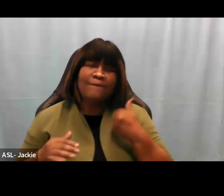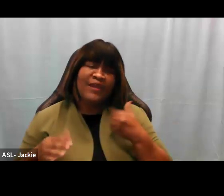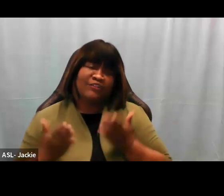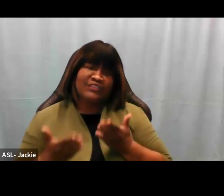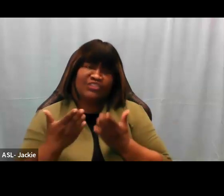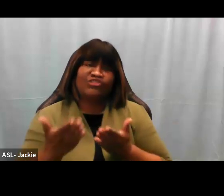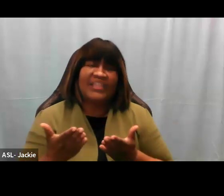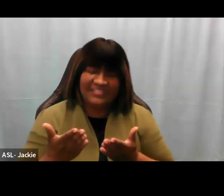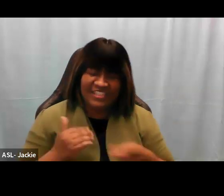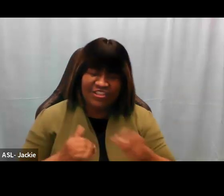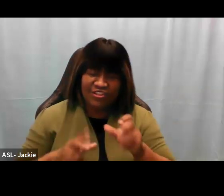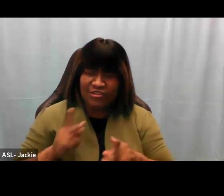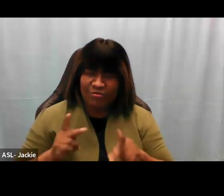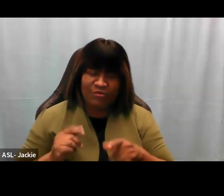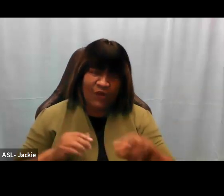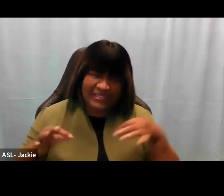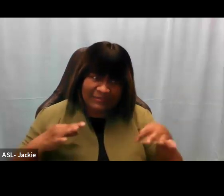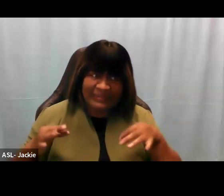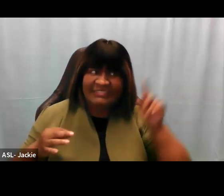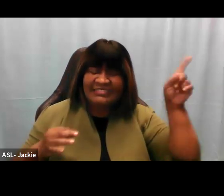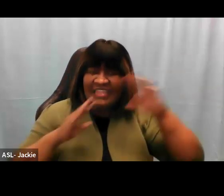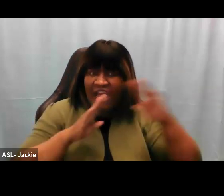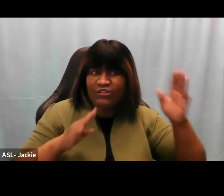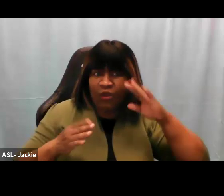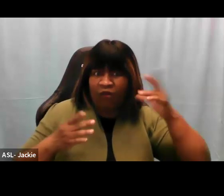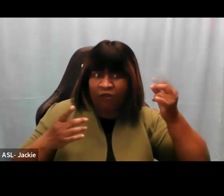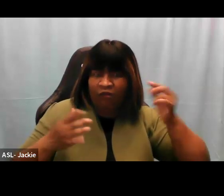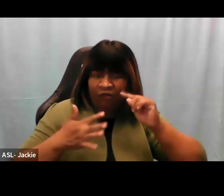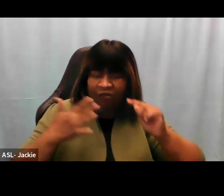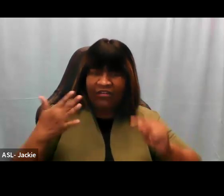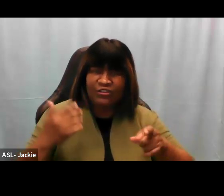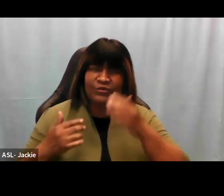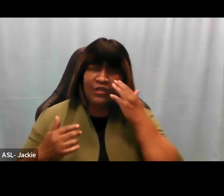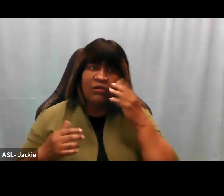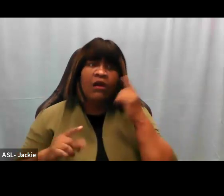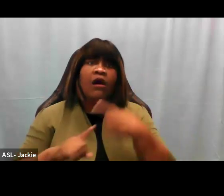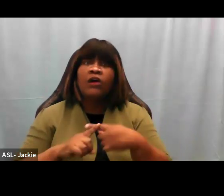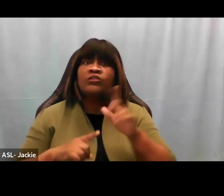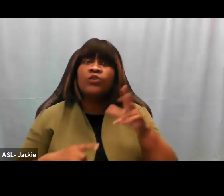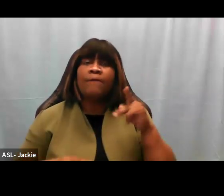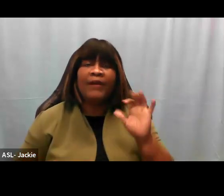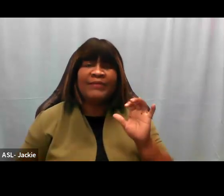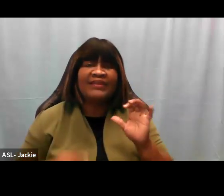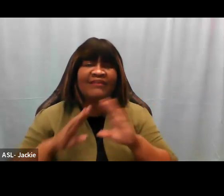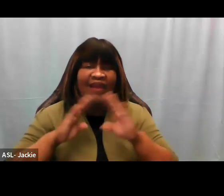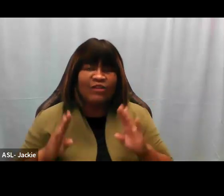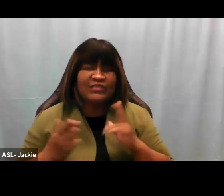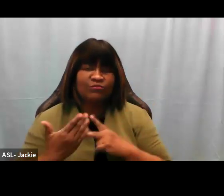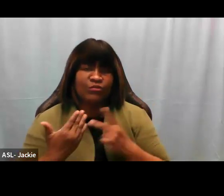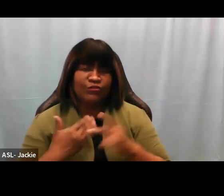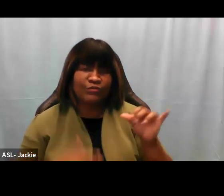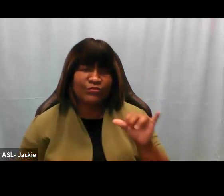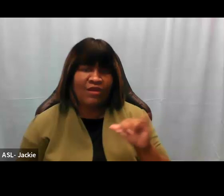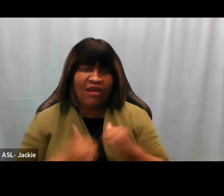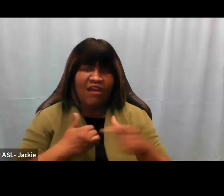suggest things to people or explain things to people, along with knowing what your public housing programs are and how